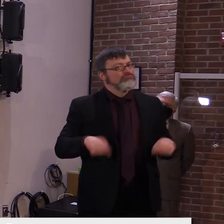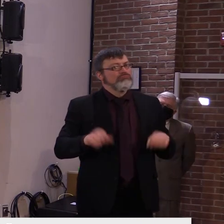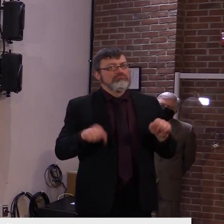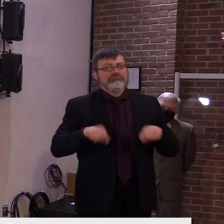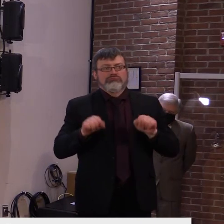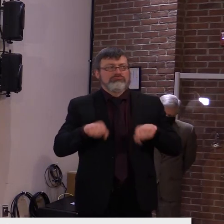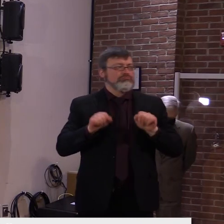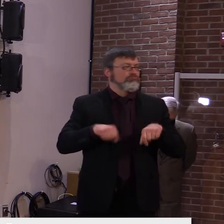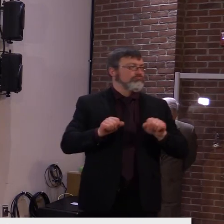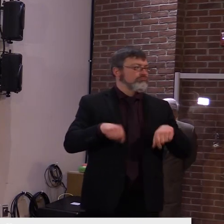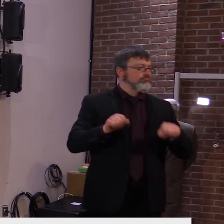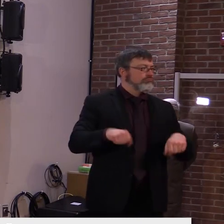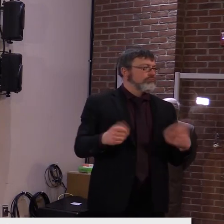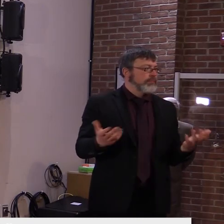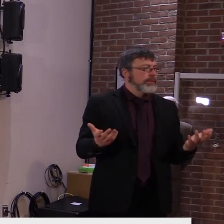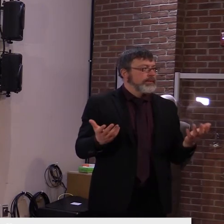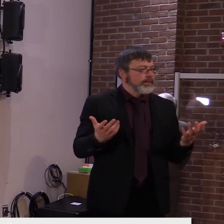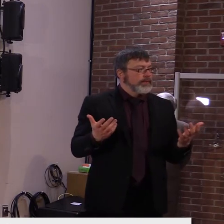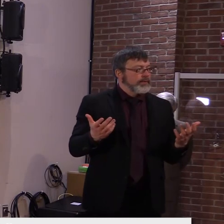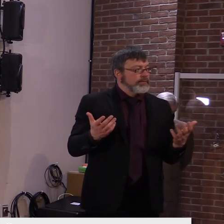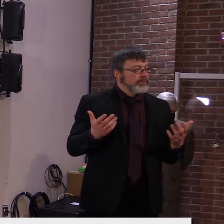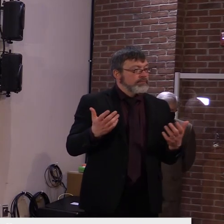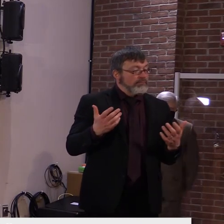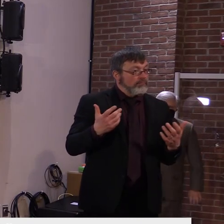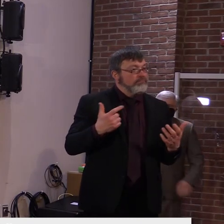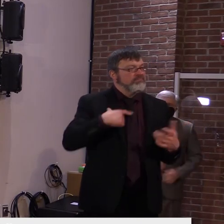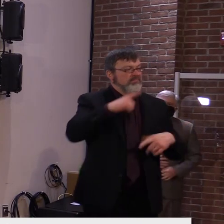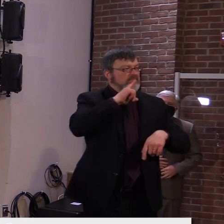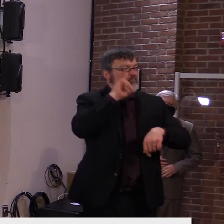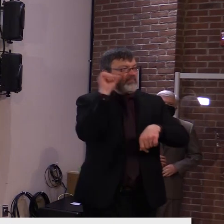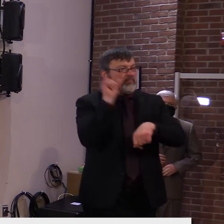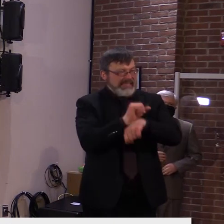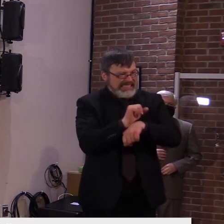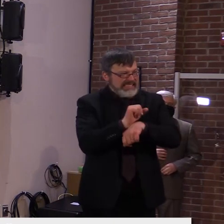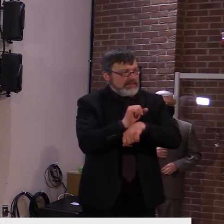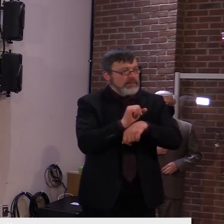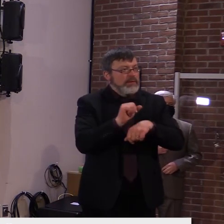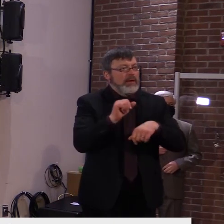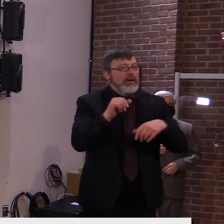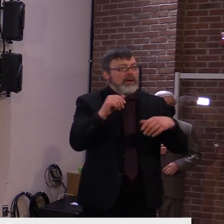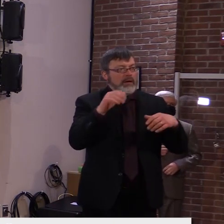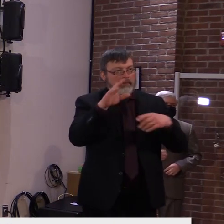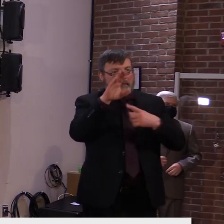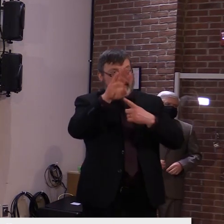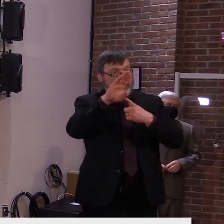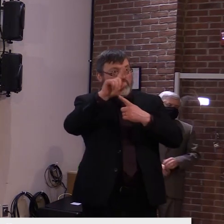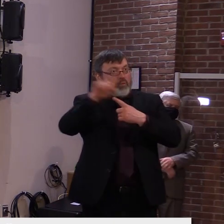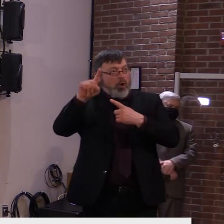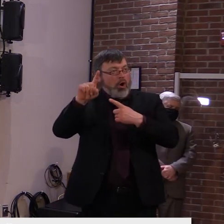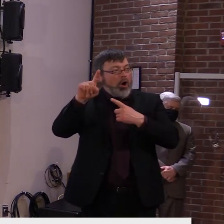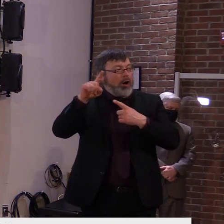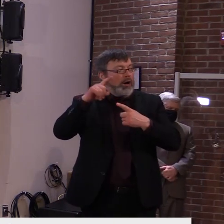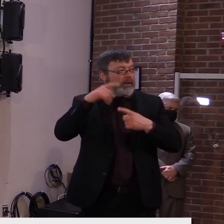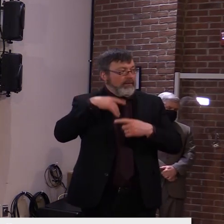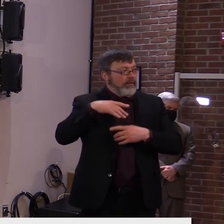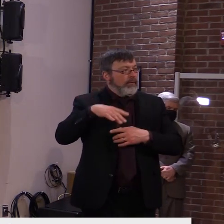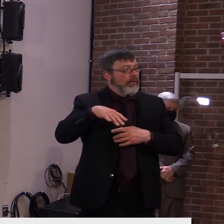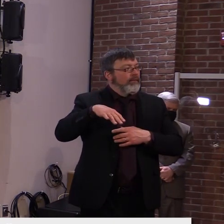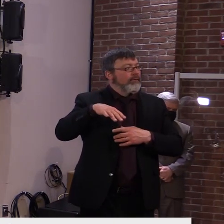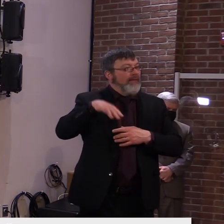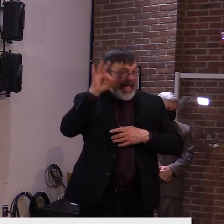mutation compatible with this strain. Some of the preliminary results in our own public health lab also